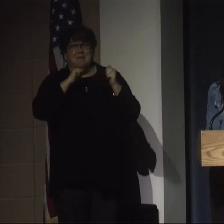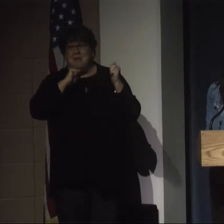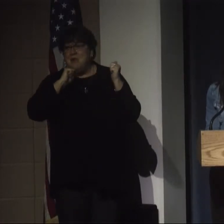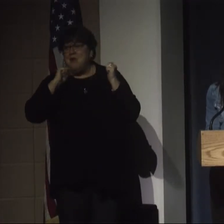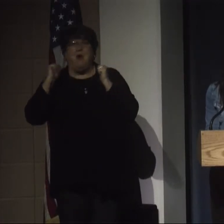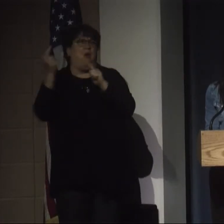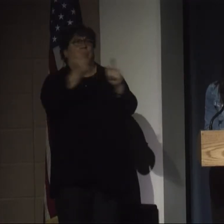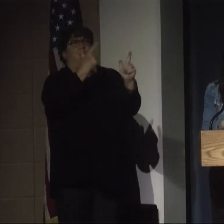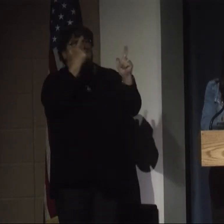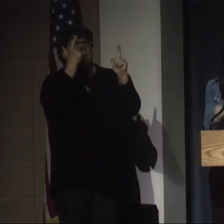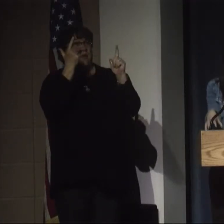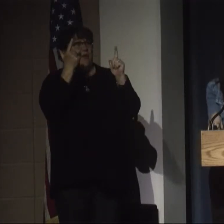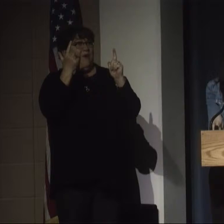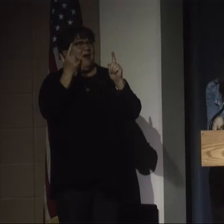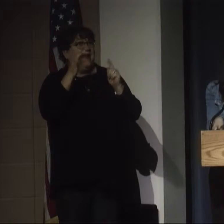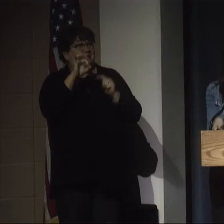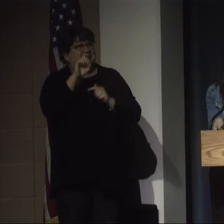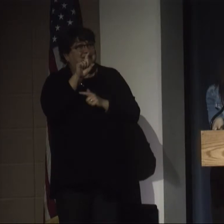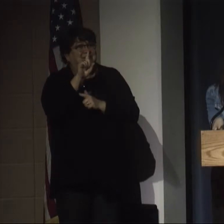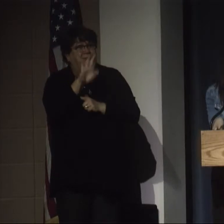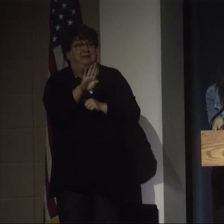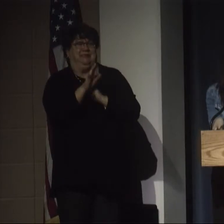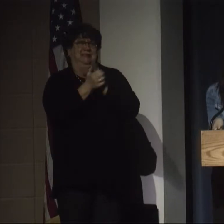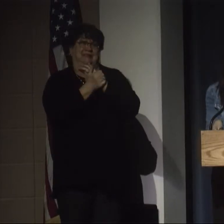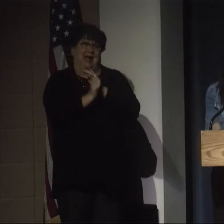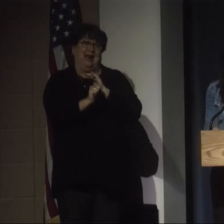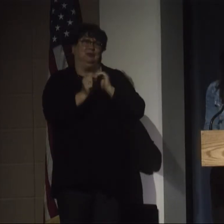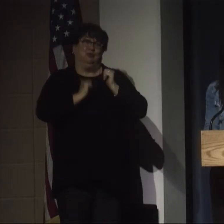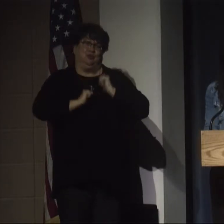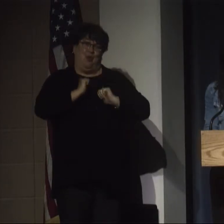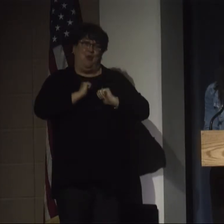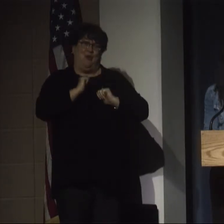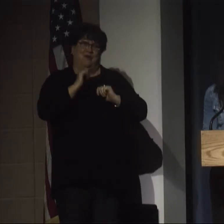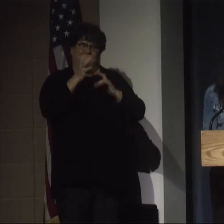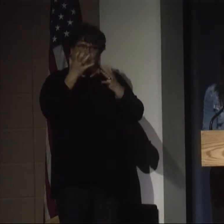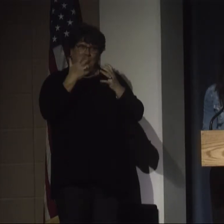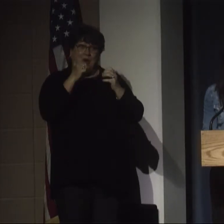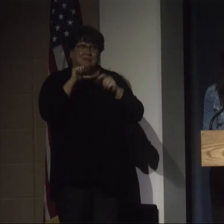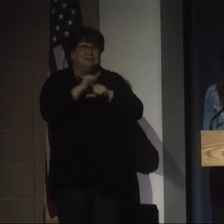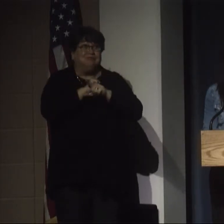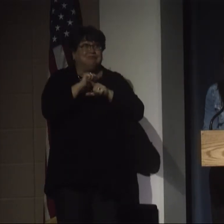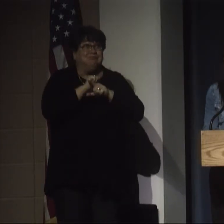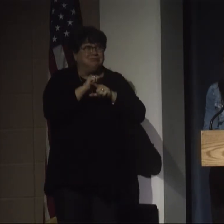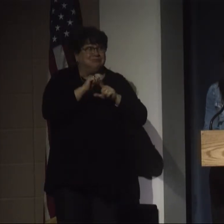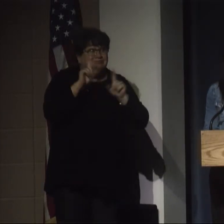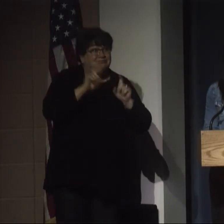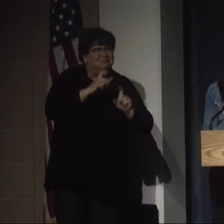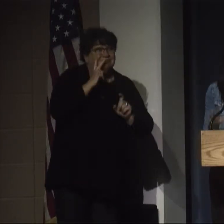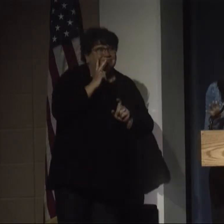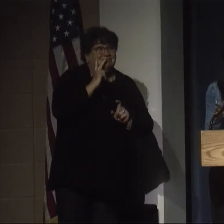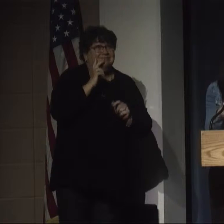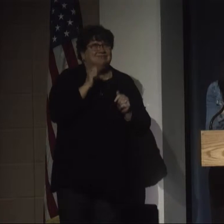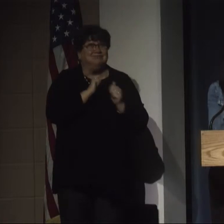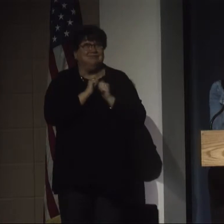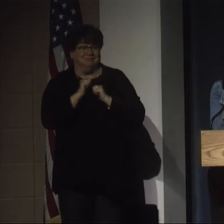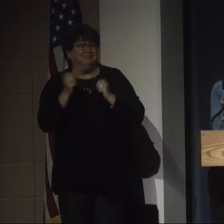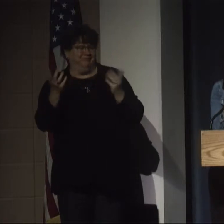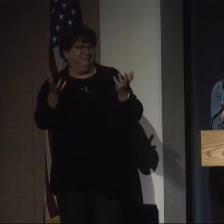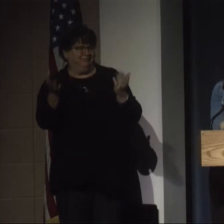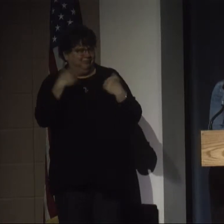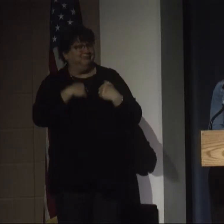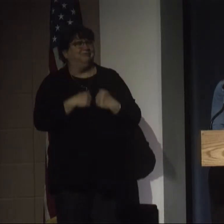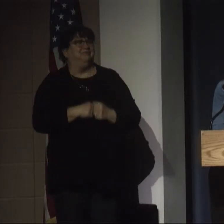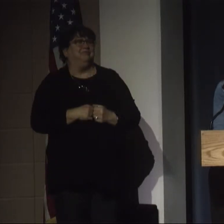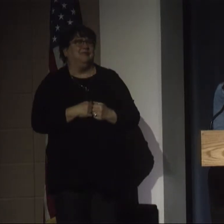on campus. This is an FSDB talent show, so if you want to try out next year. We want to give